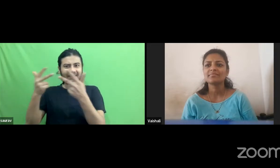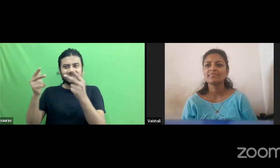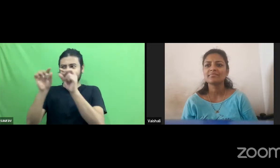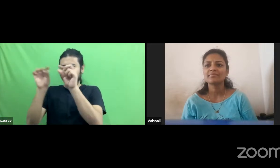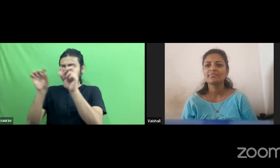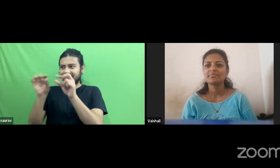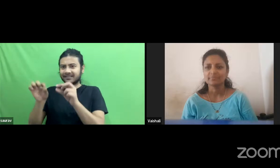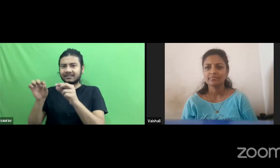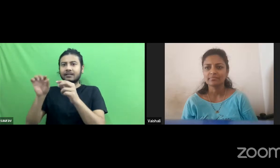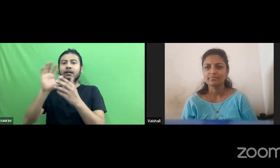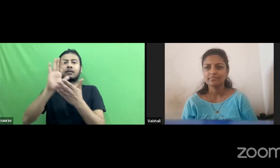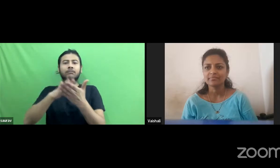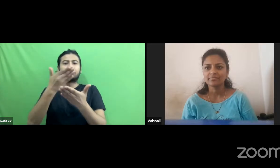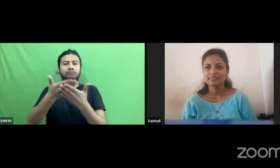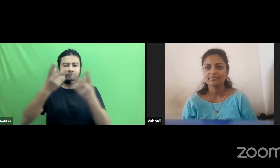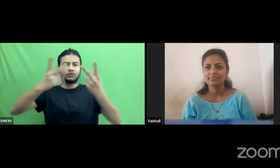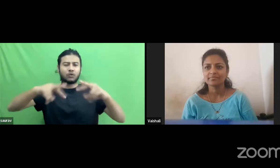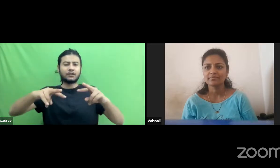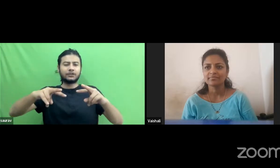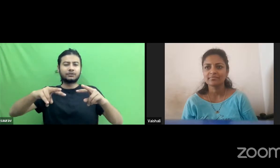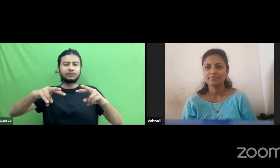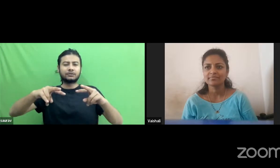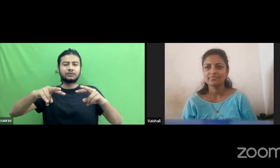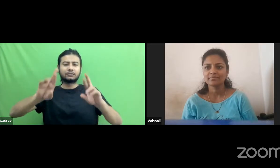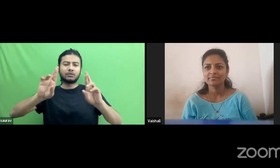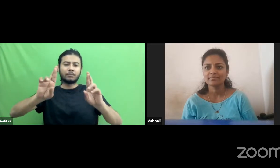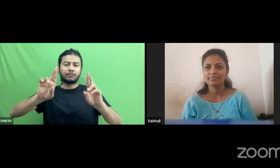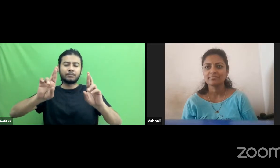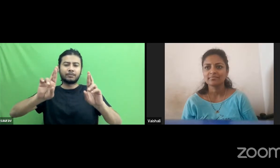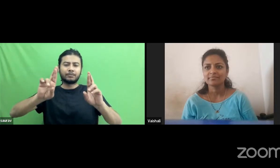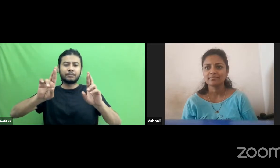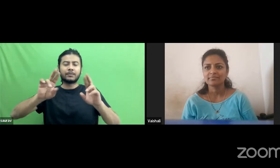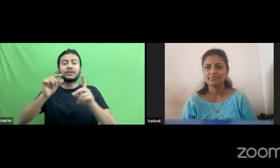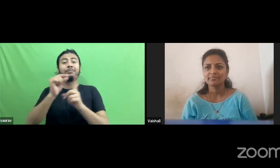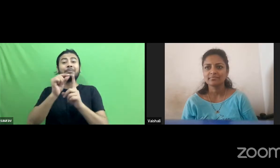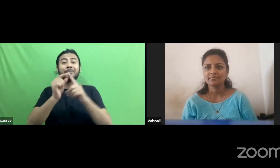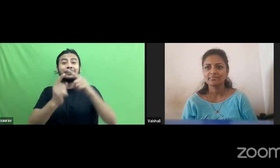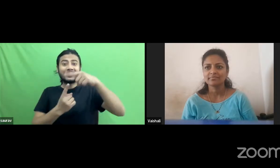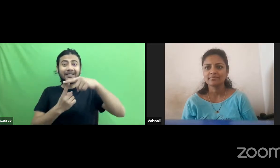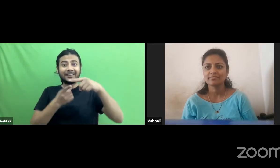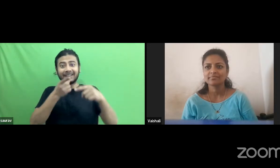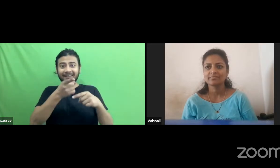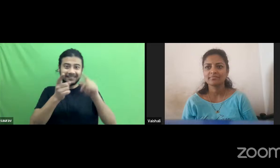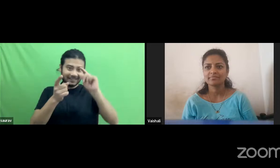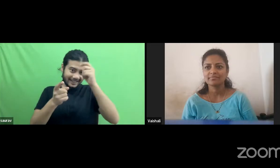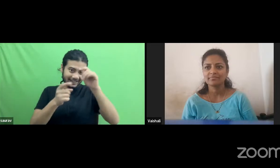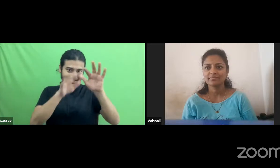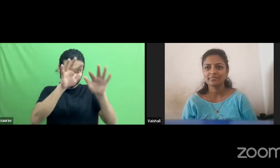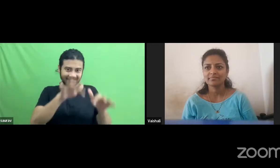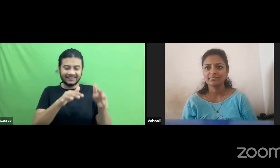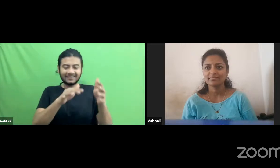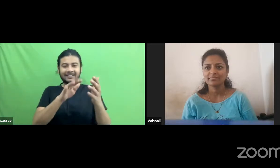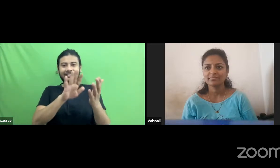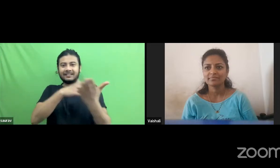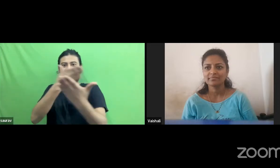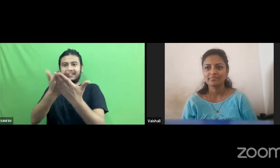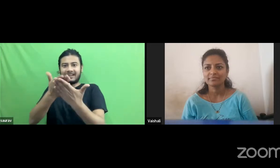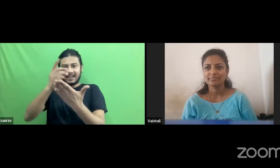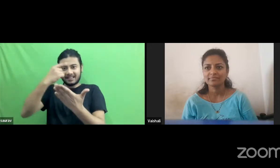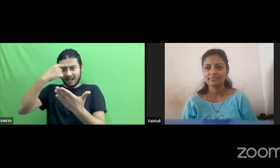how we are doing it for Marathi, Bengali, Tamil, and Hindi, and of course English we have. So I will